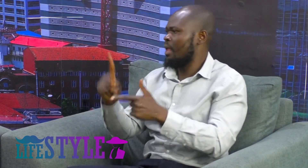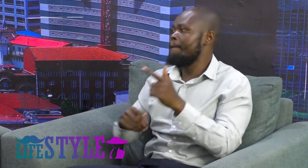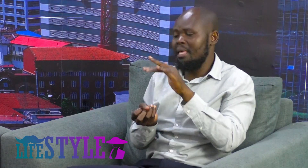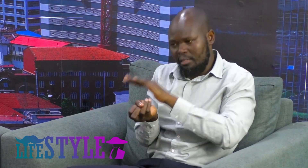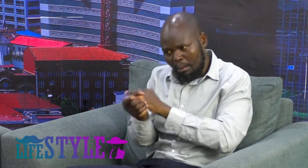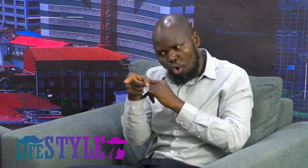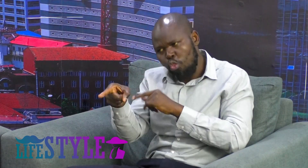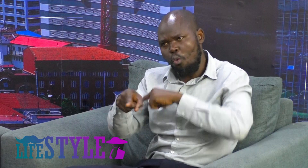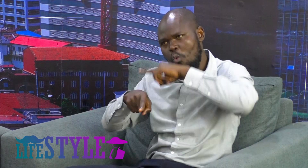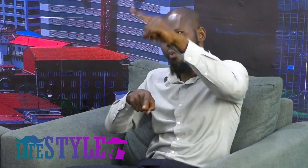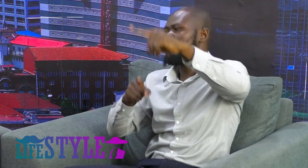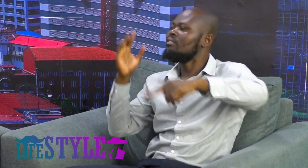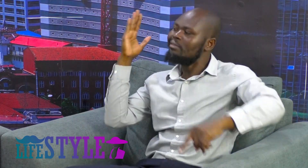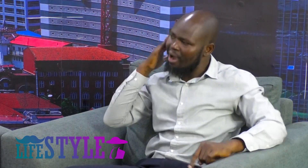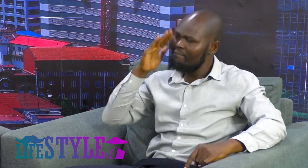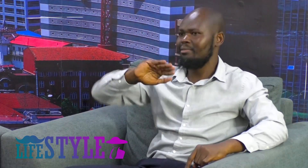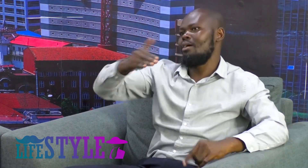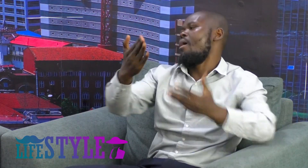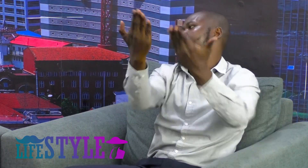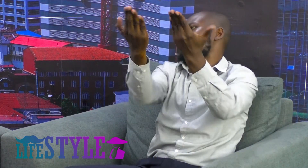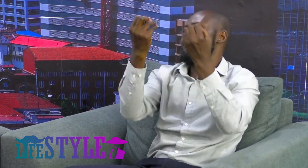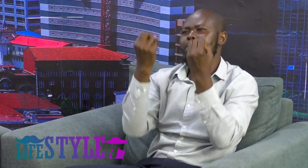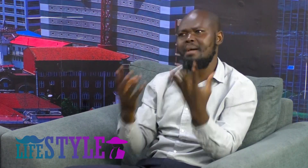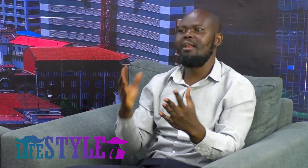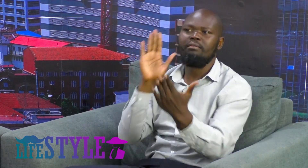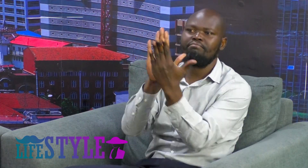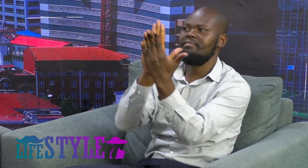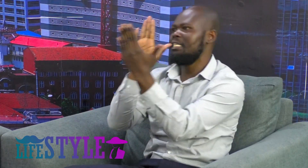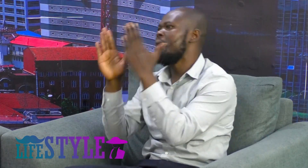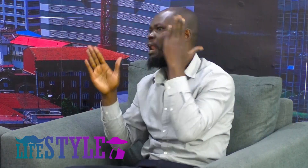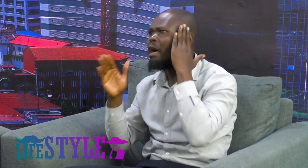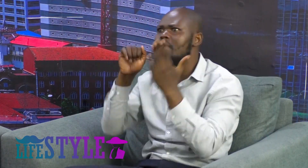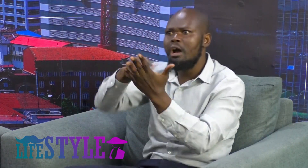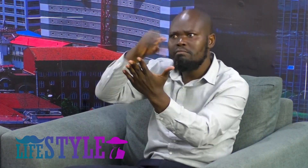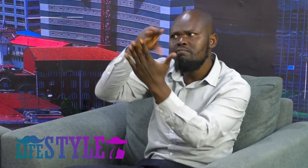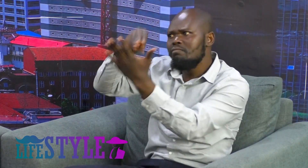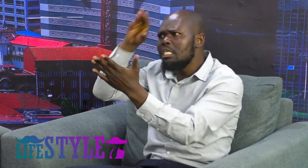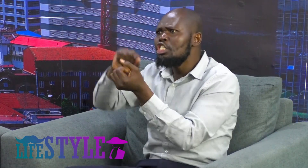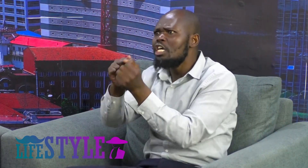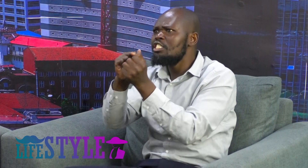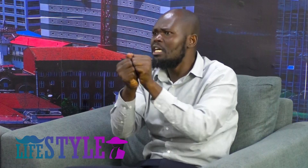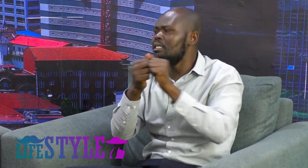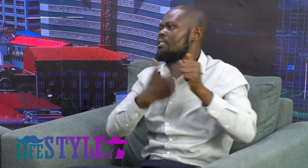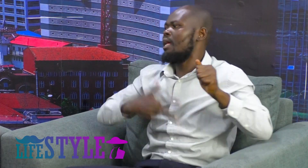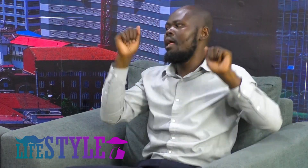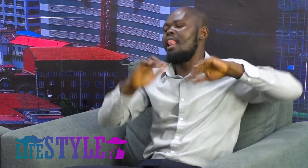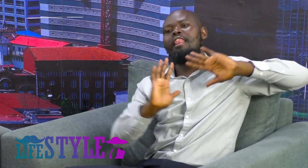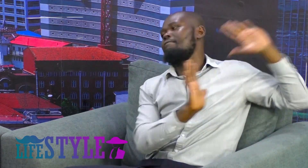have to be able to relearn, the signs, so that we, because